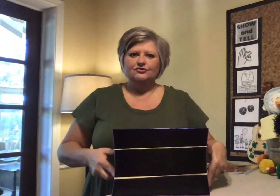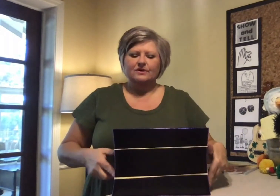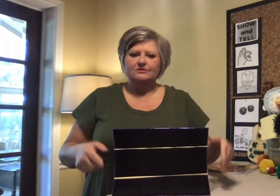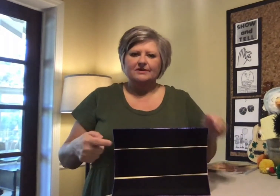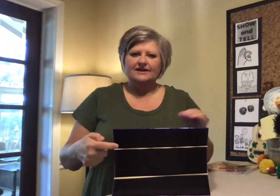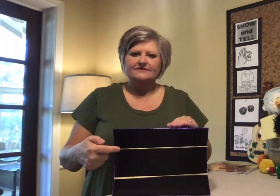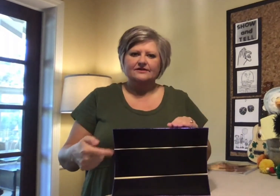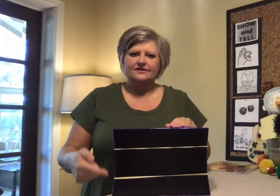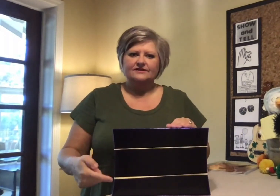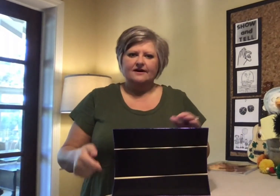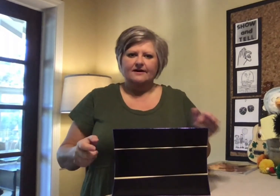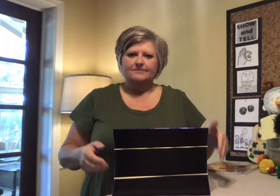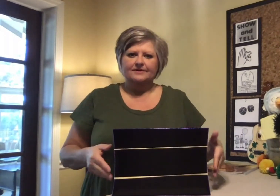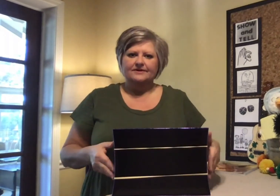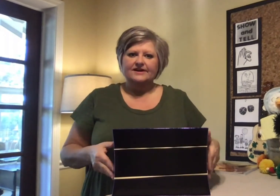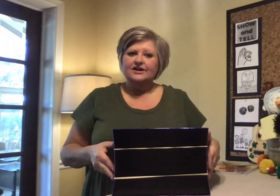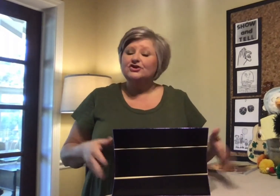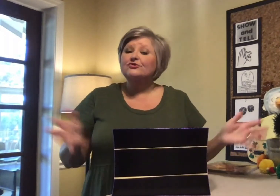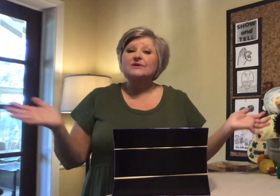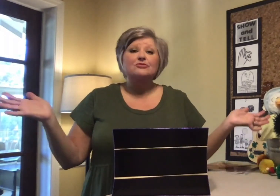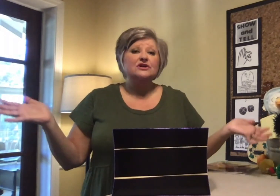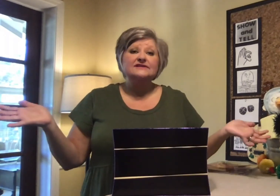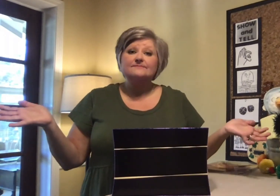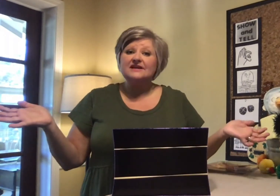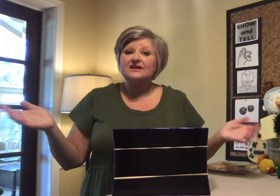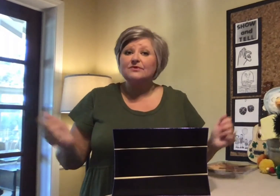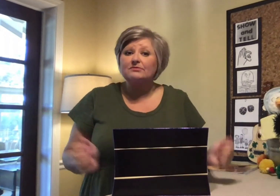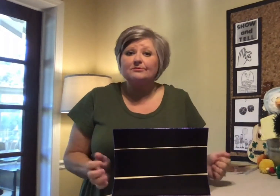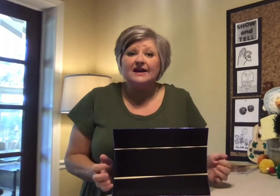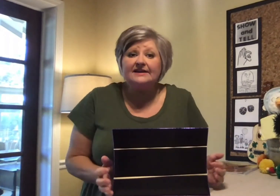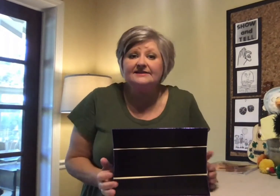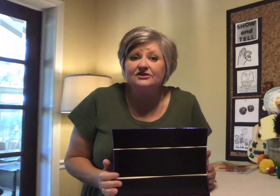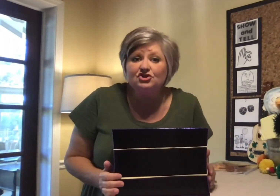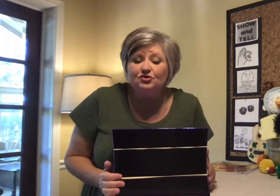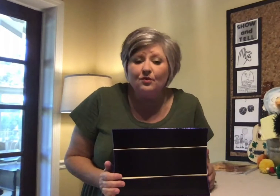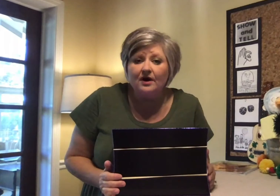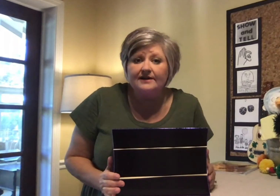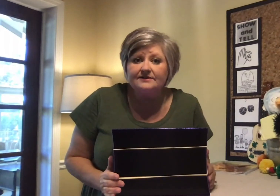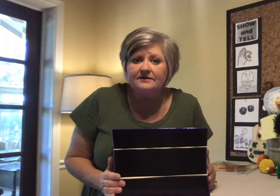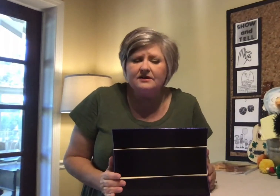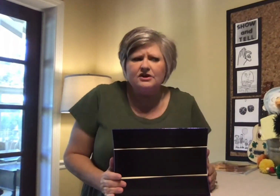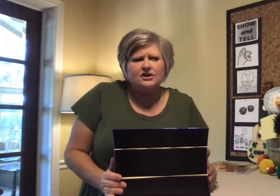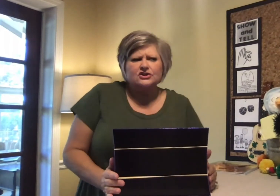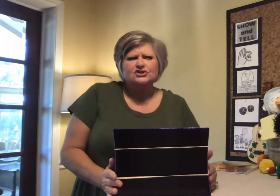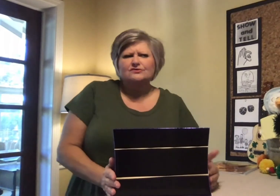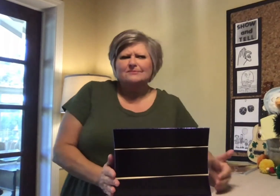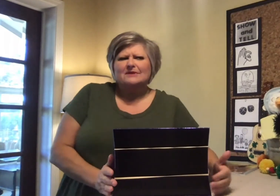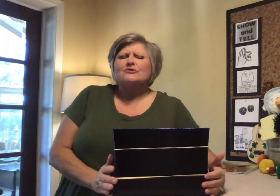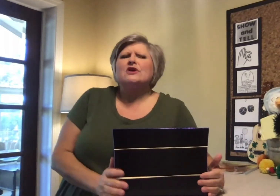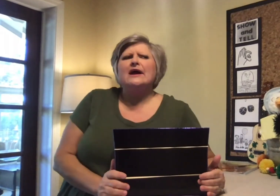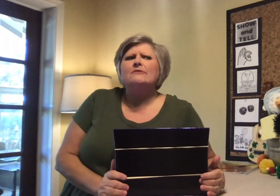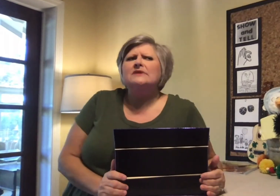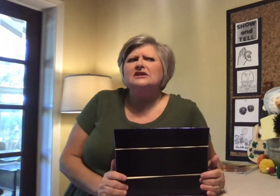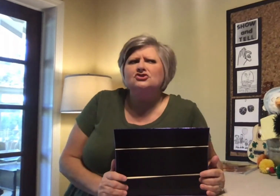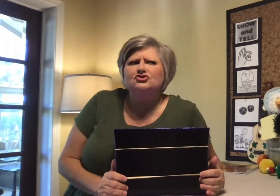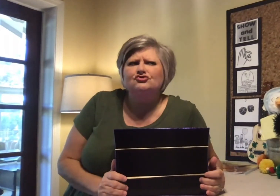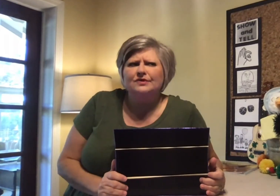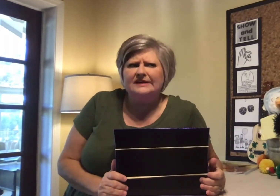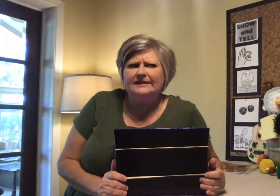rubber bands on the top. You can put as many rubber bands as you want. Do you remember how many strings